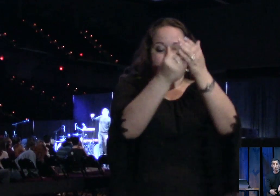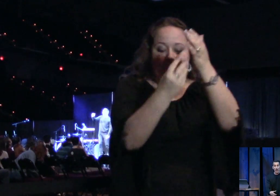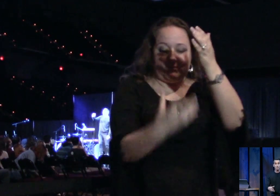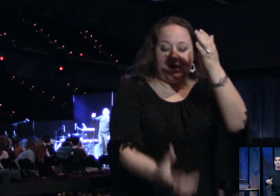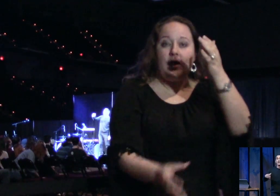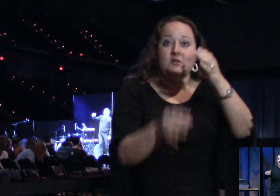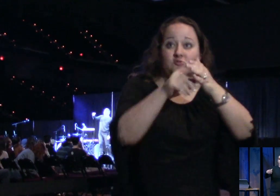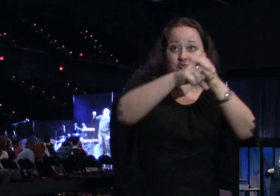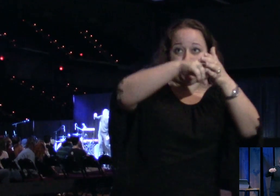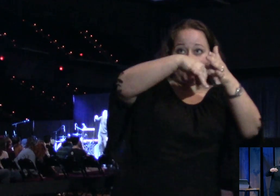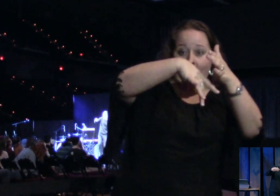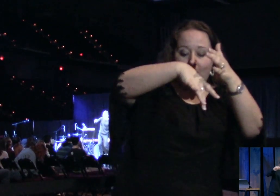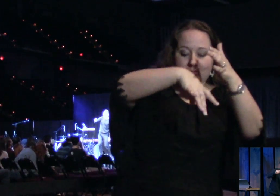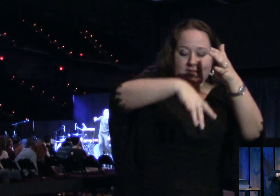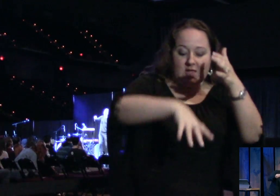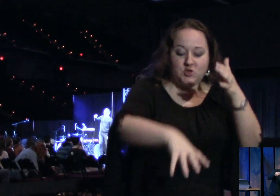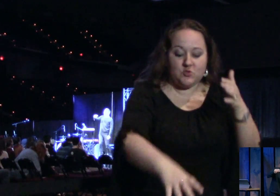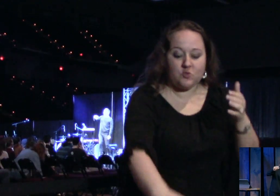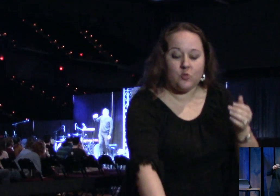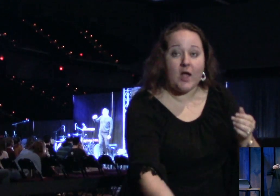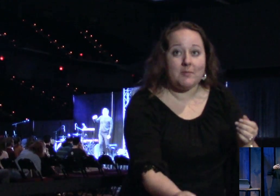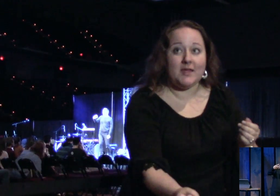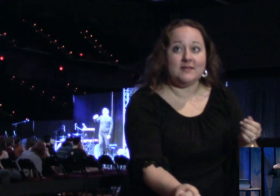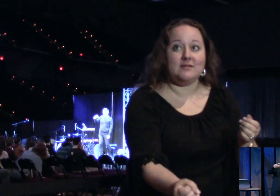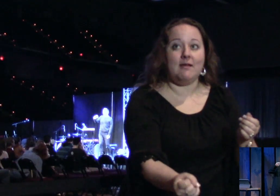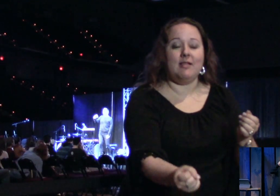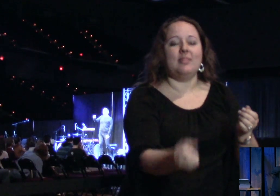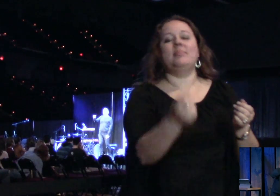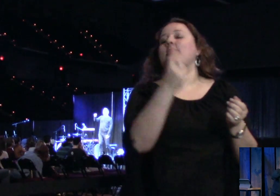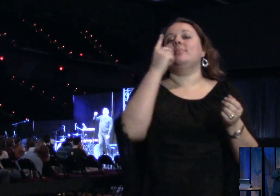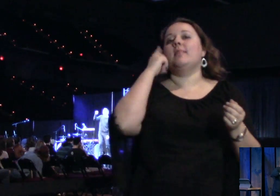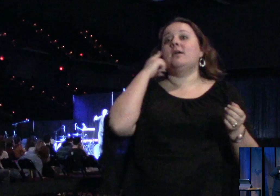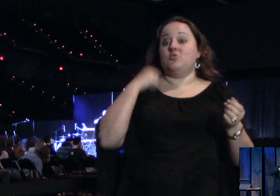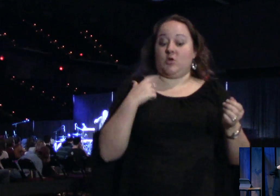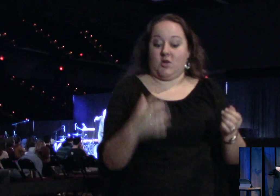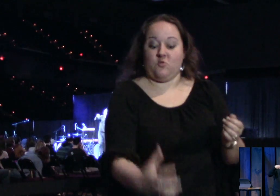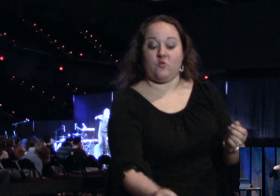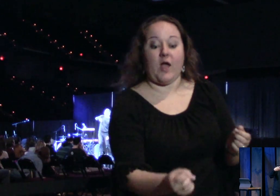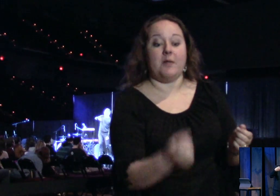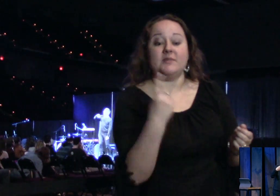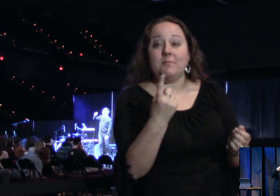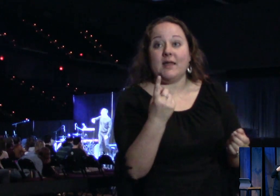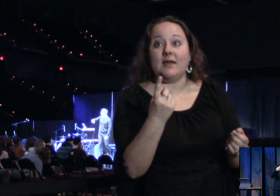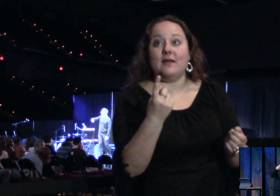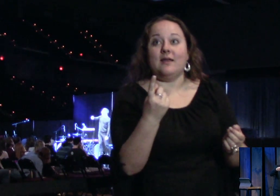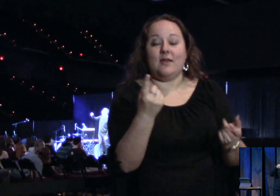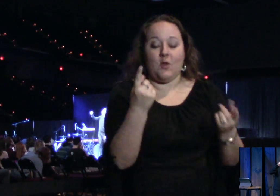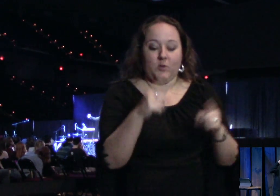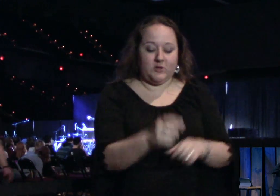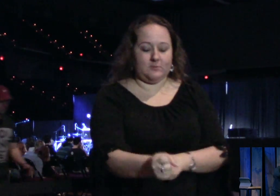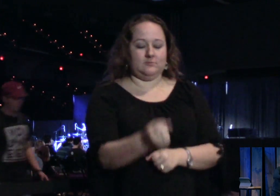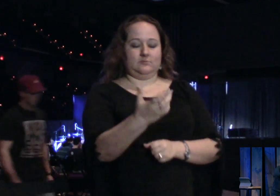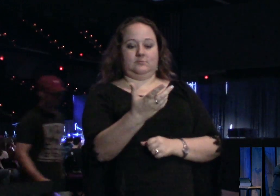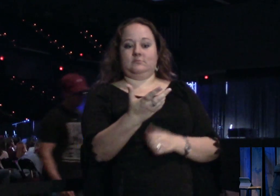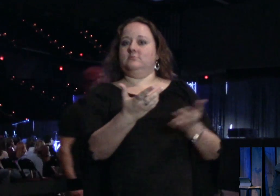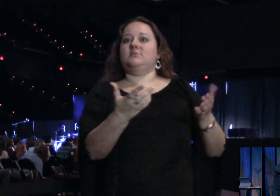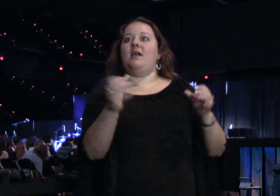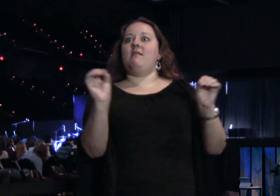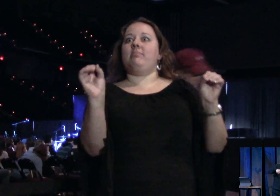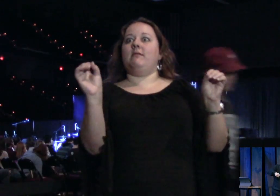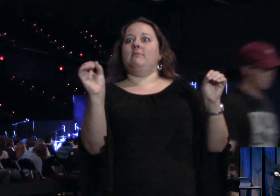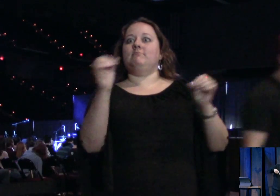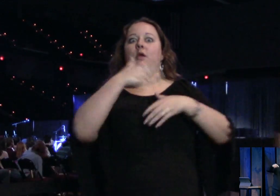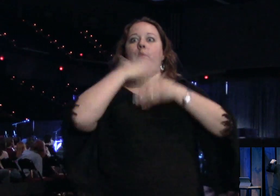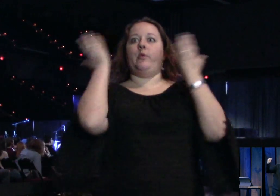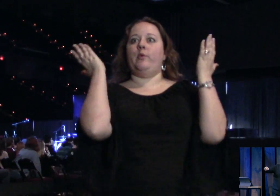bill drops and you go to grab it and you grab for it thinking that you're going to grab something, and then when